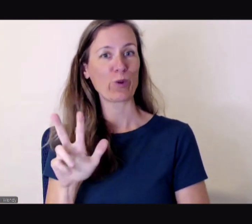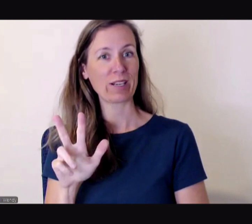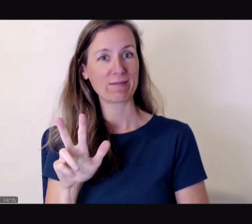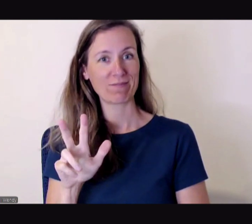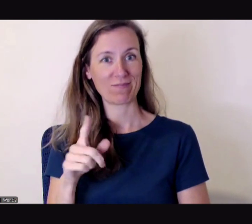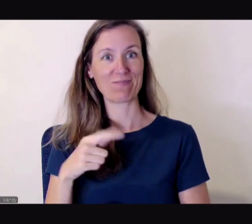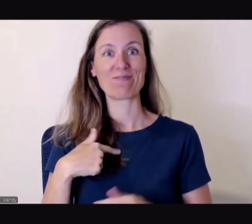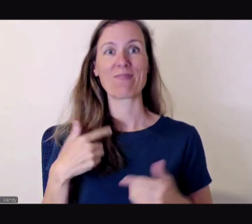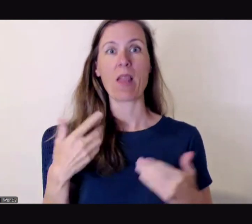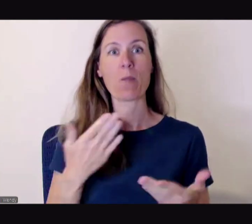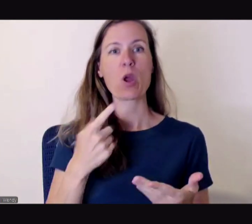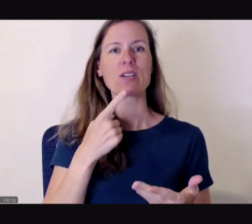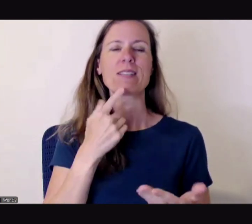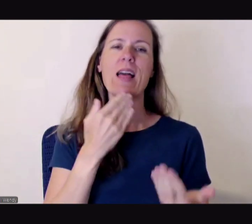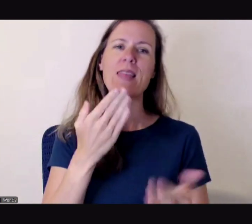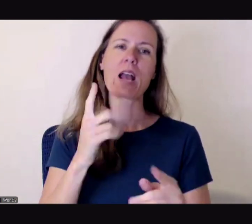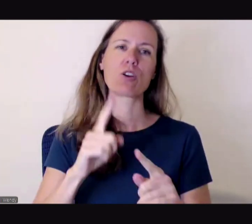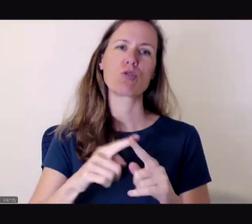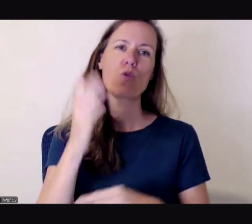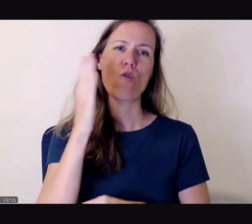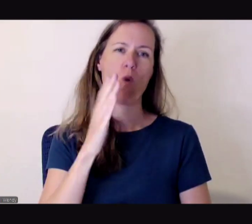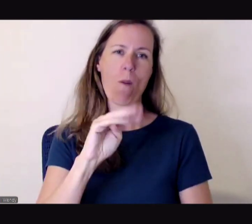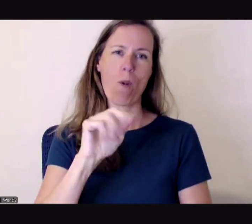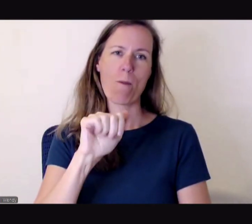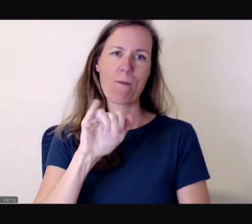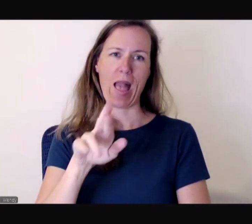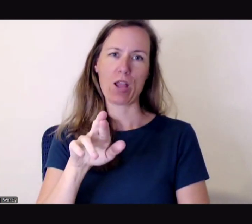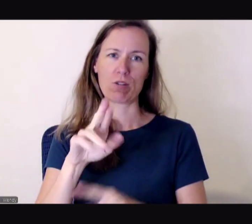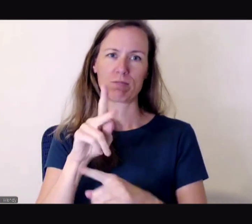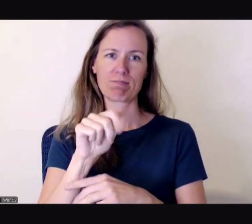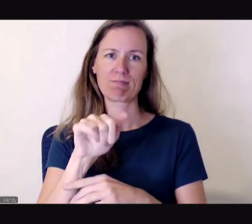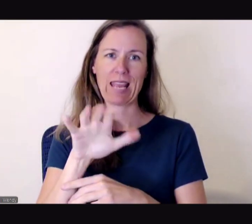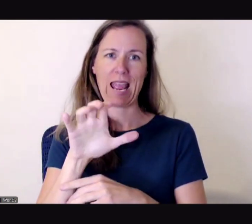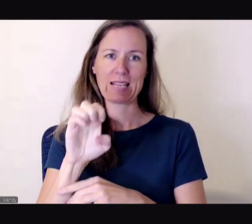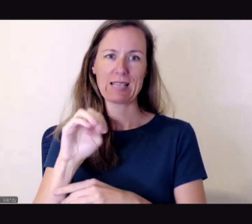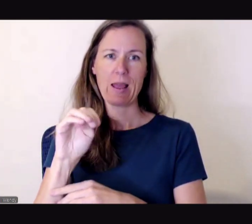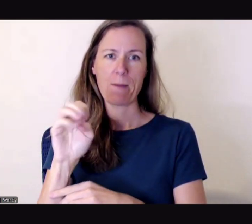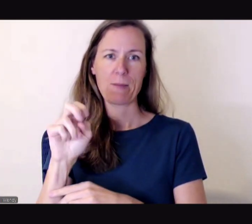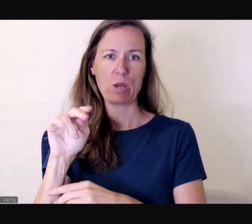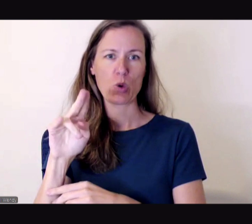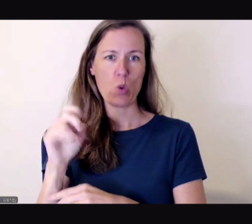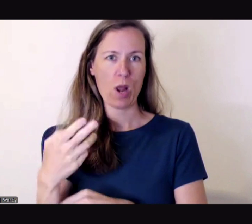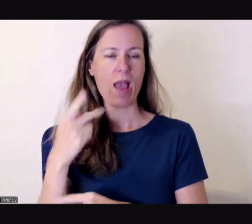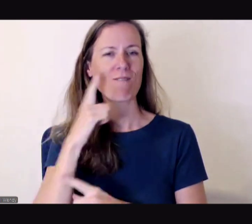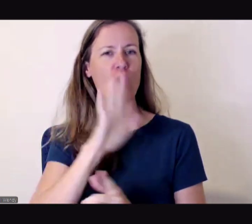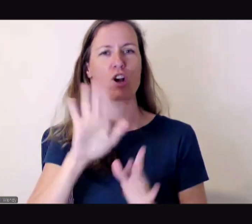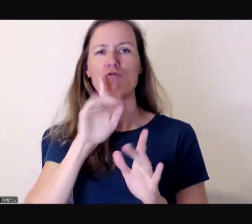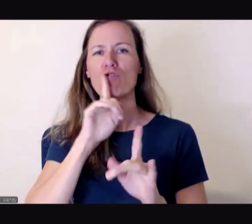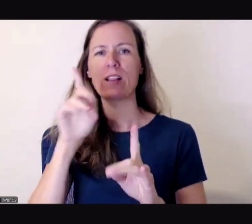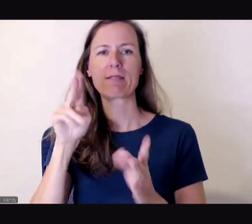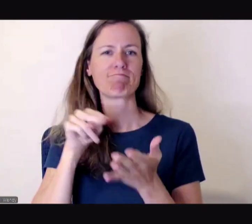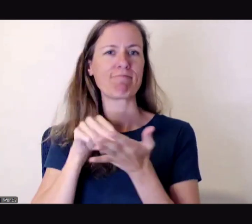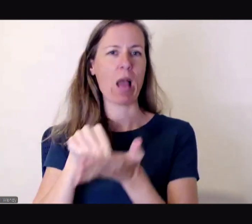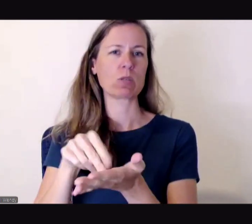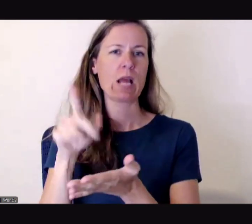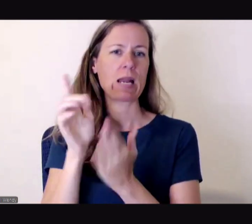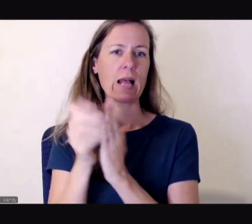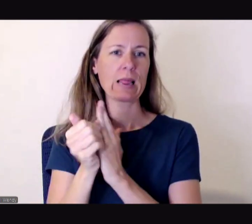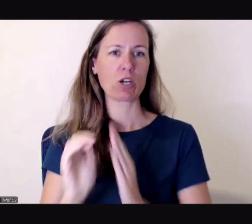Mayor Casey Munyene for her exemplary leadership by extending grace with patience, grit,